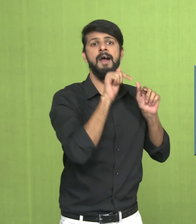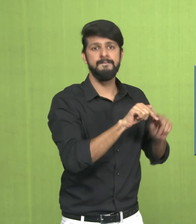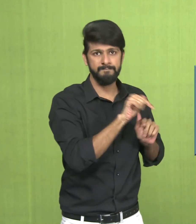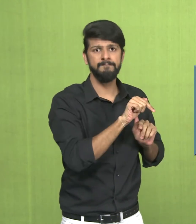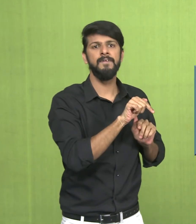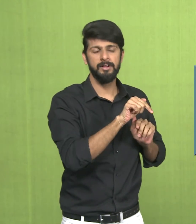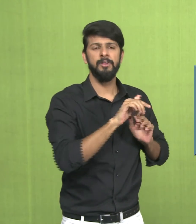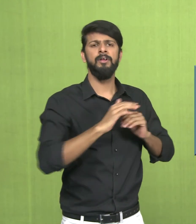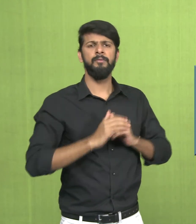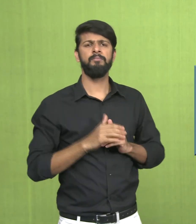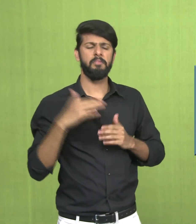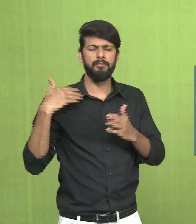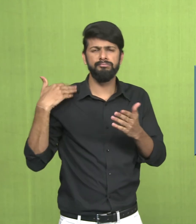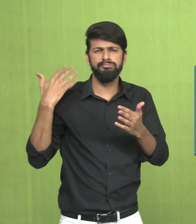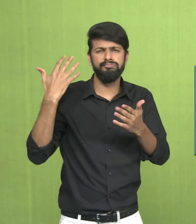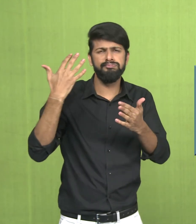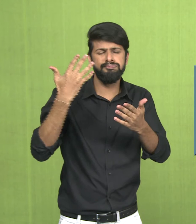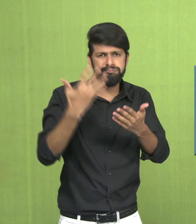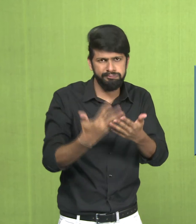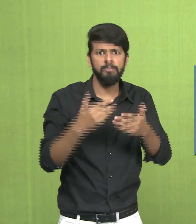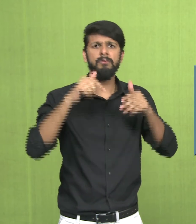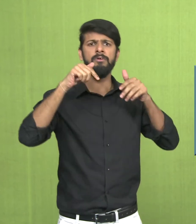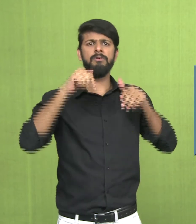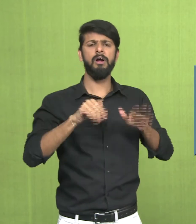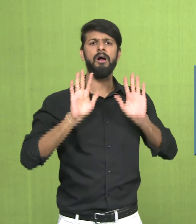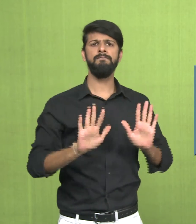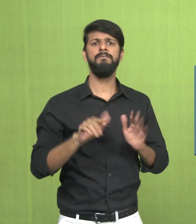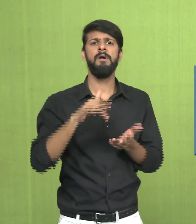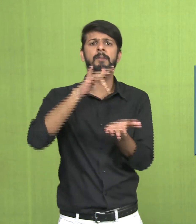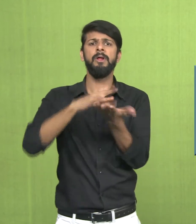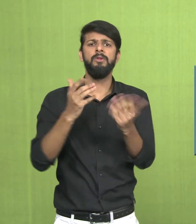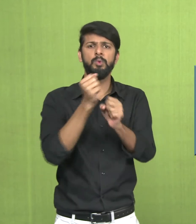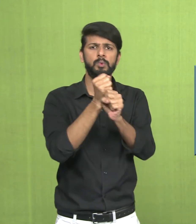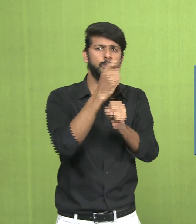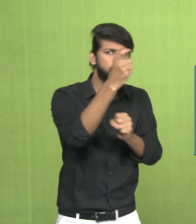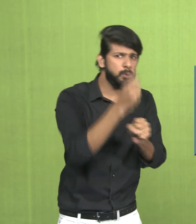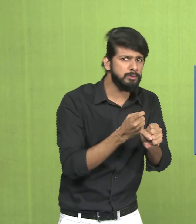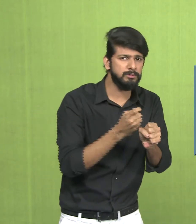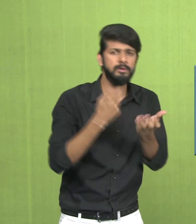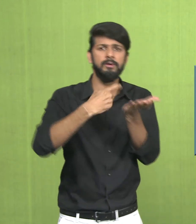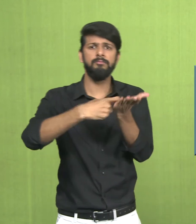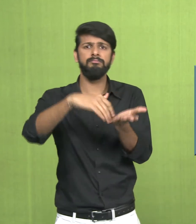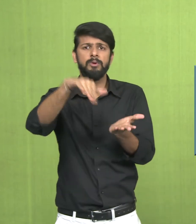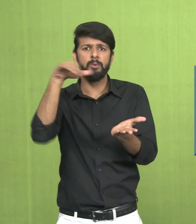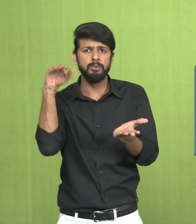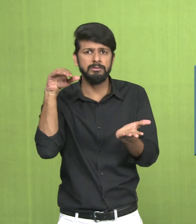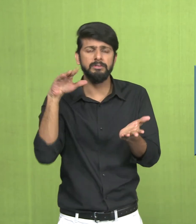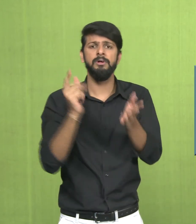both now in Pakistan. Through the years, with more and